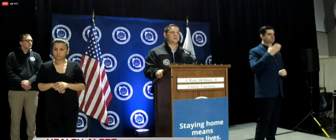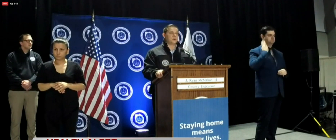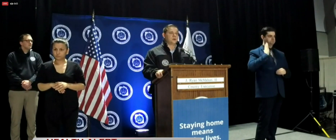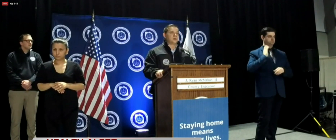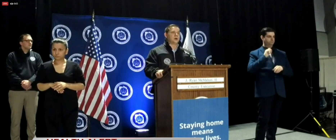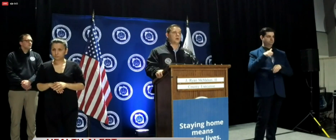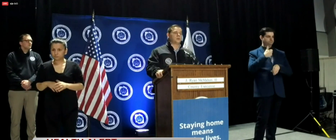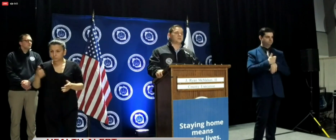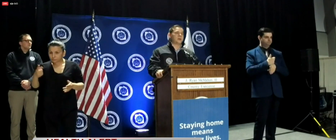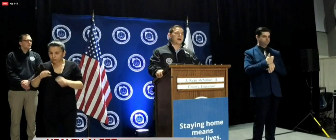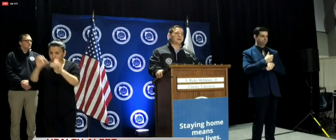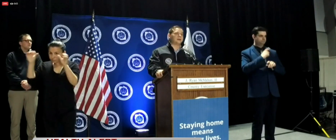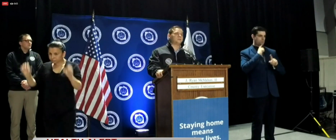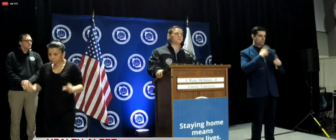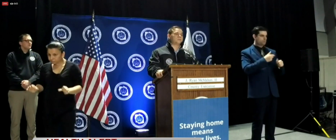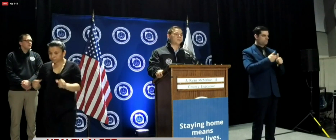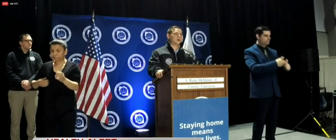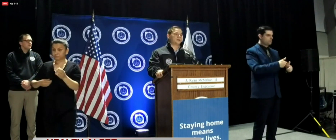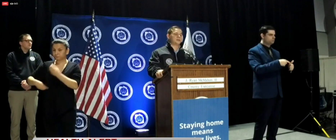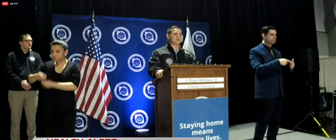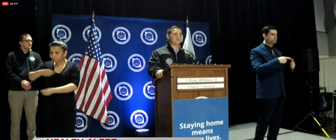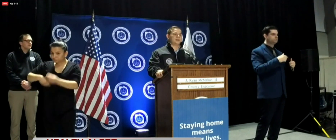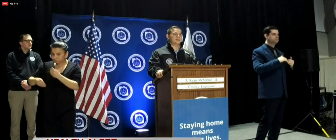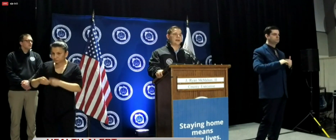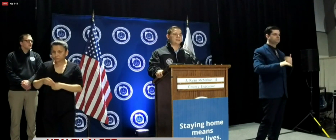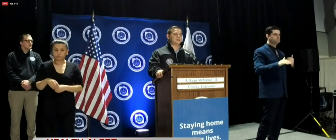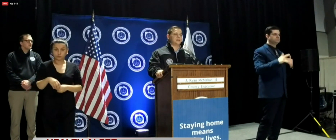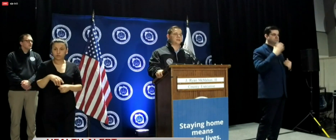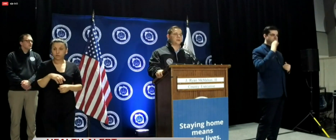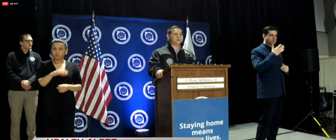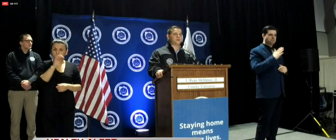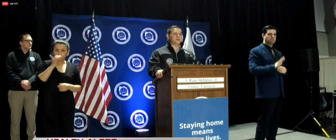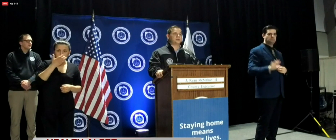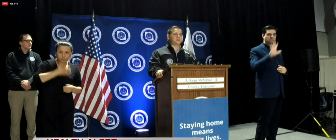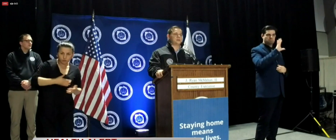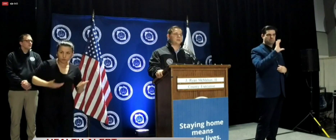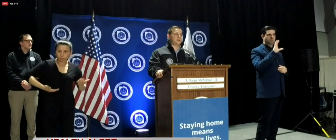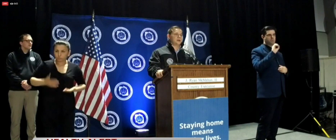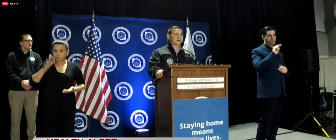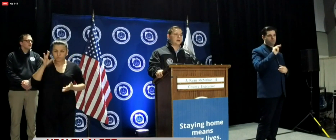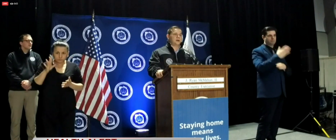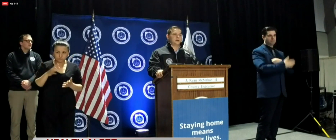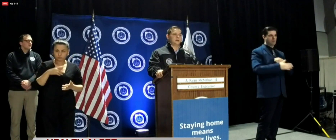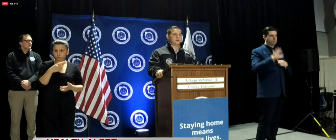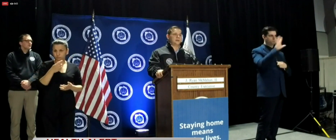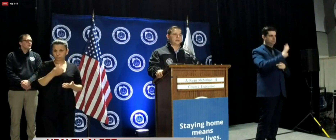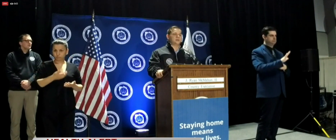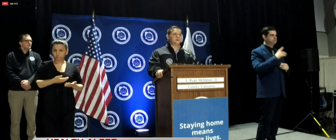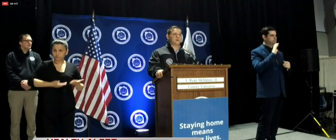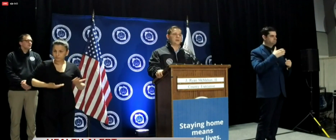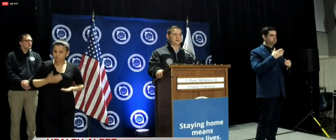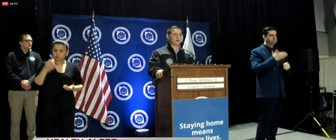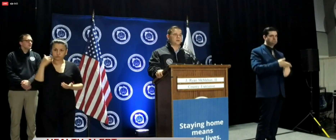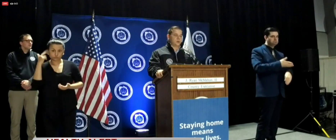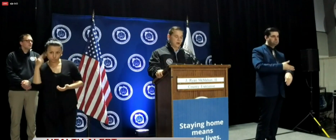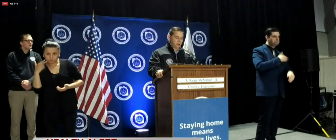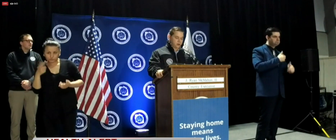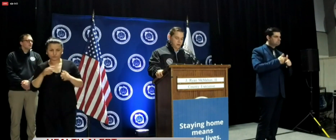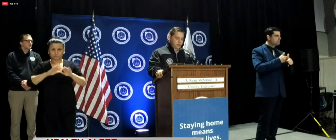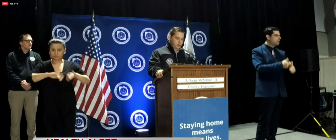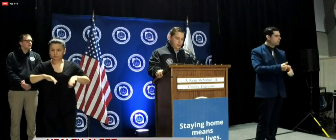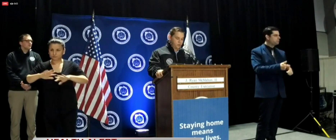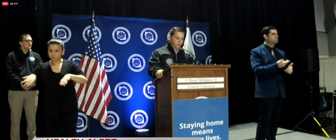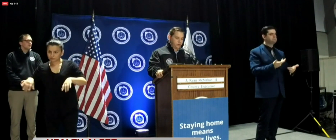community for responding. Today's a fantastic day to social distance. The next few days are as